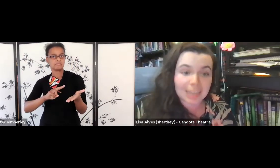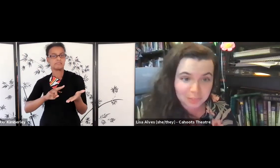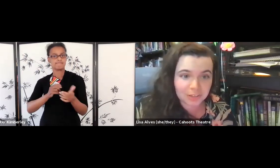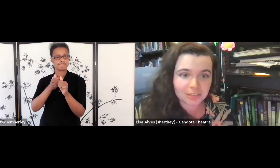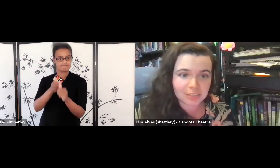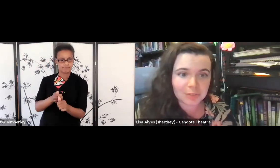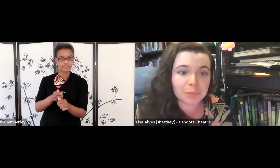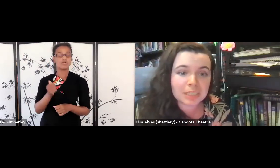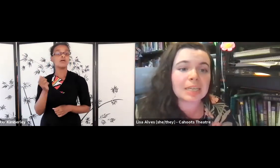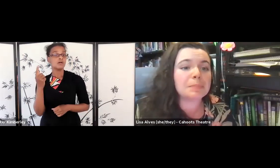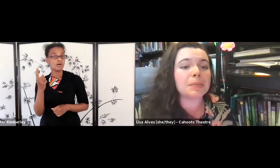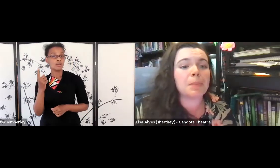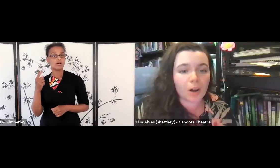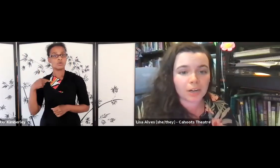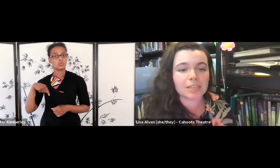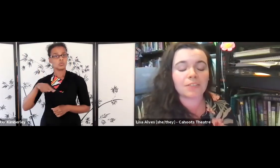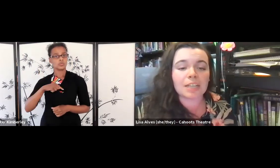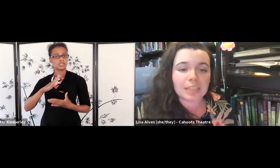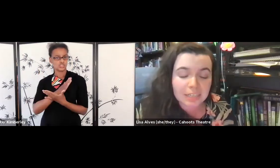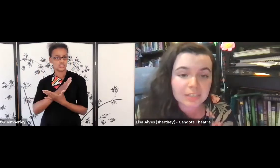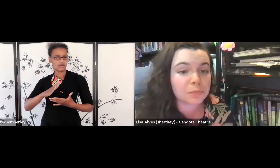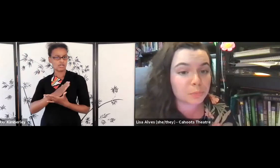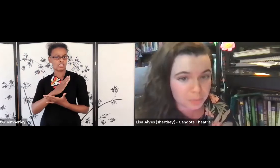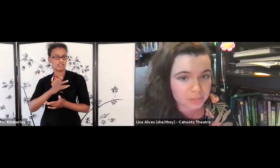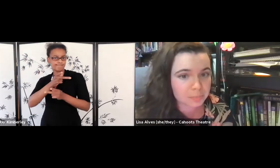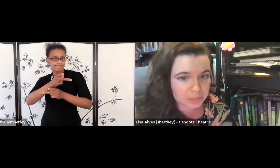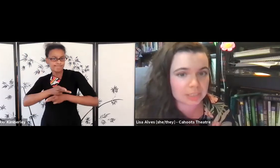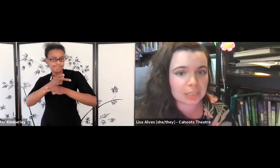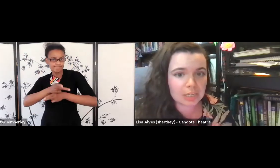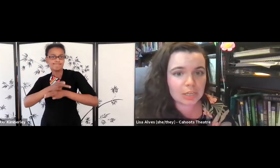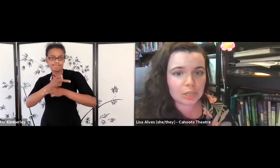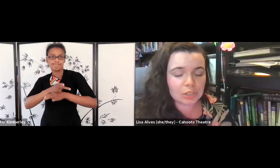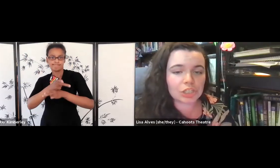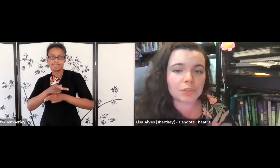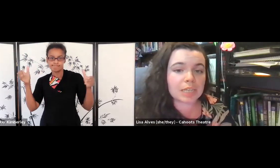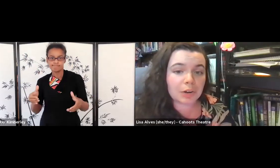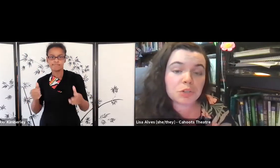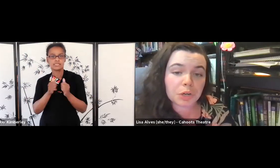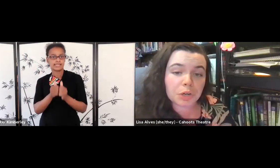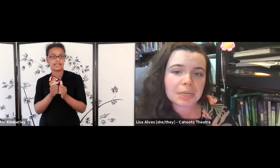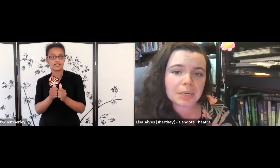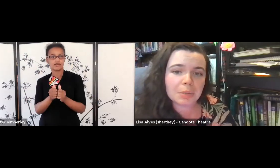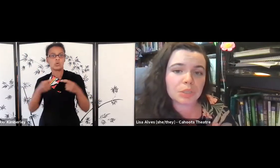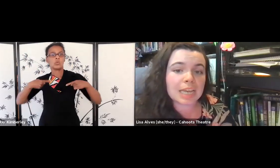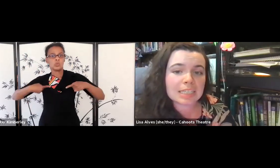together we can be part of the collective responsibility to share the territory, protect the